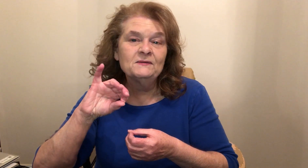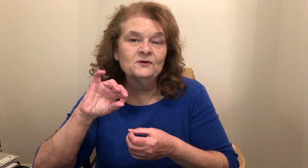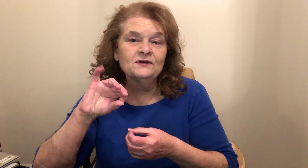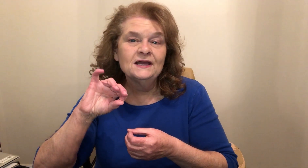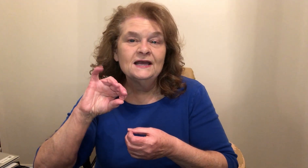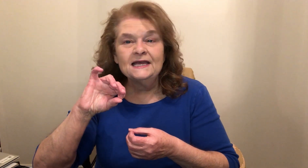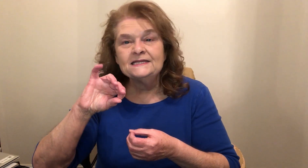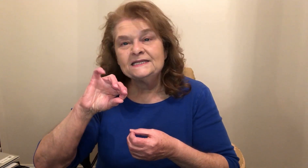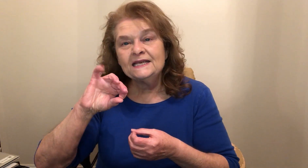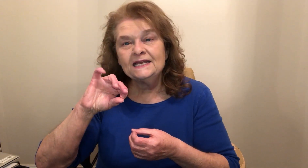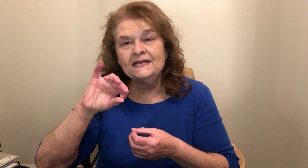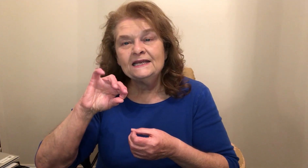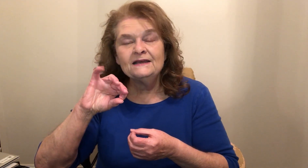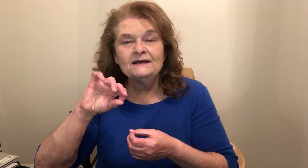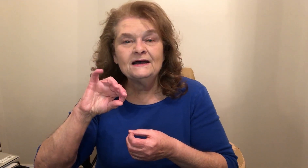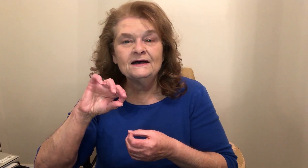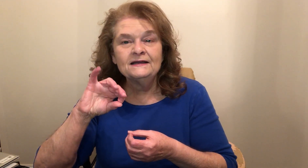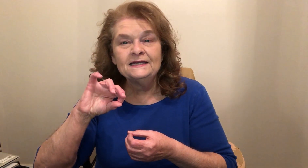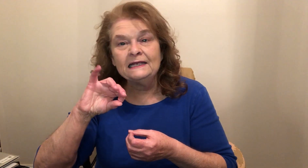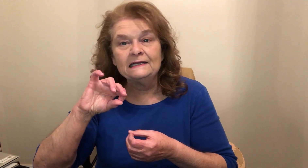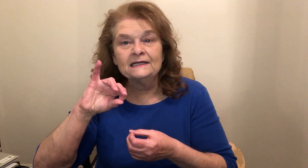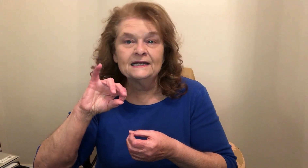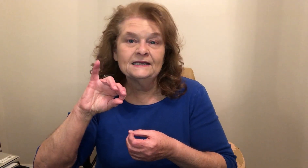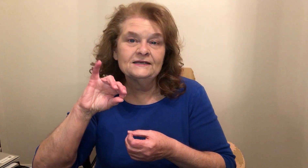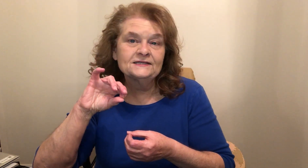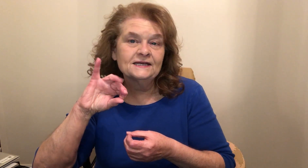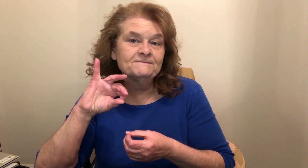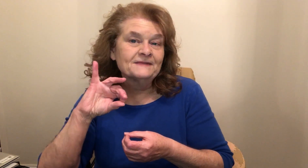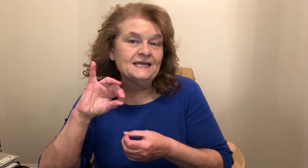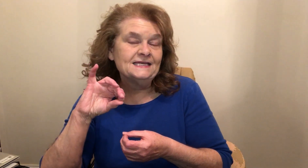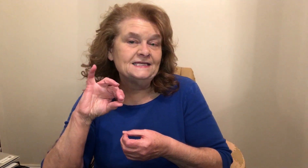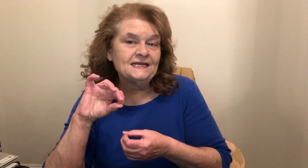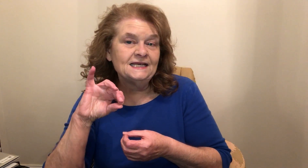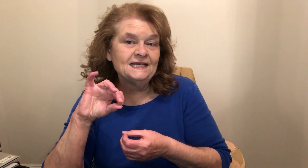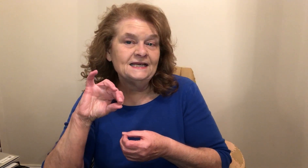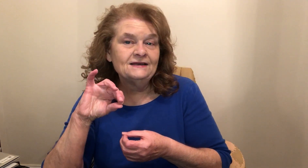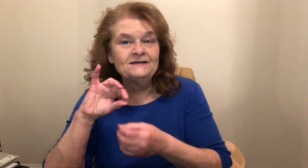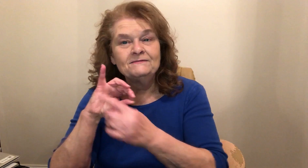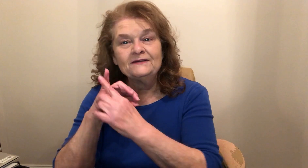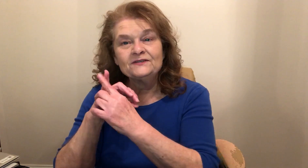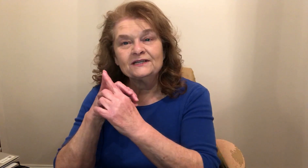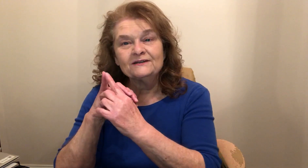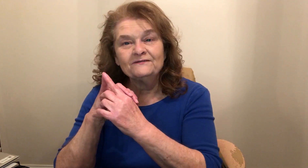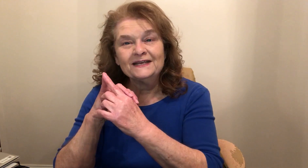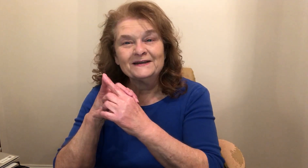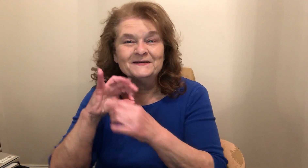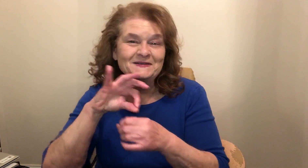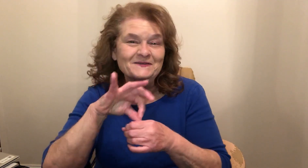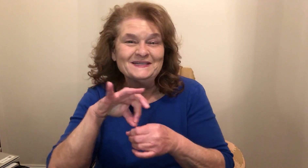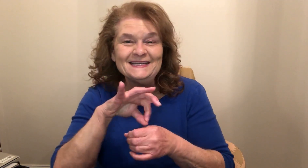Remember, in tea, in England, I think you say tea, and you lift your little finger, so